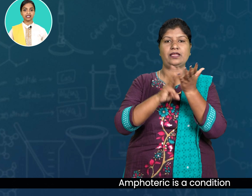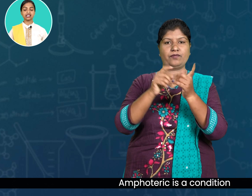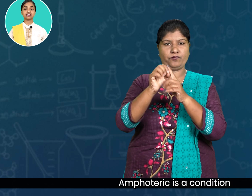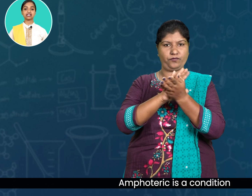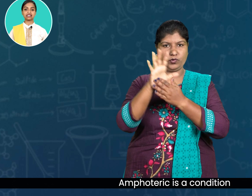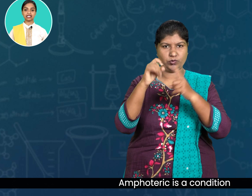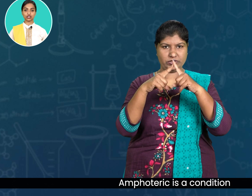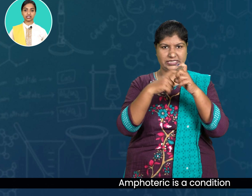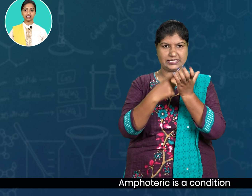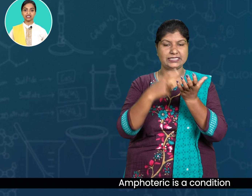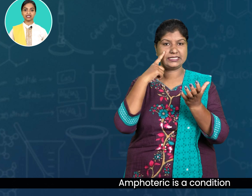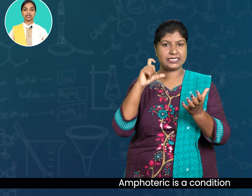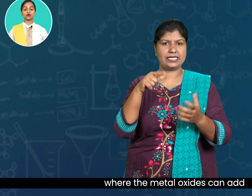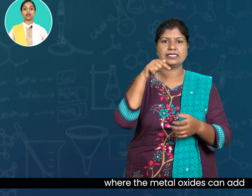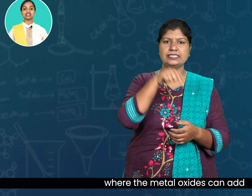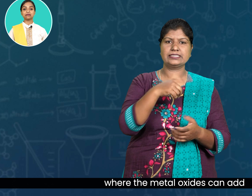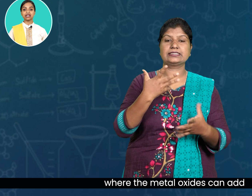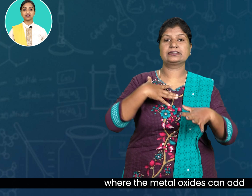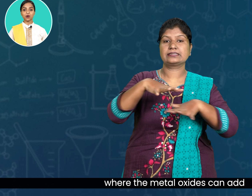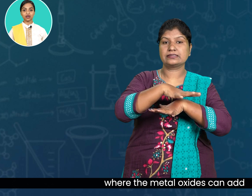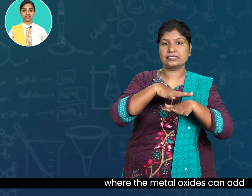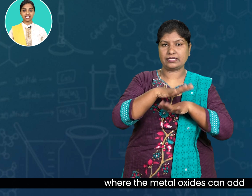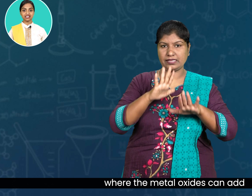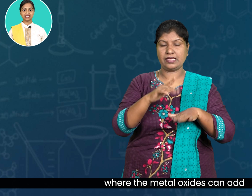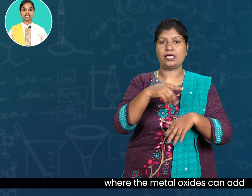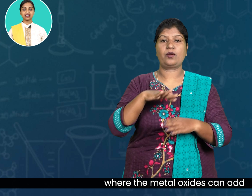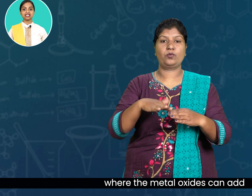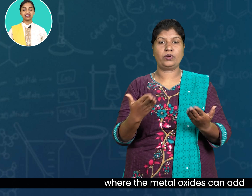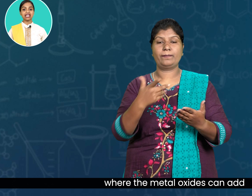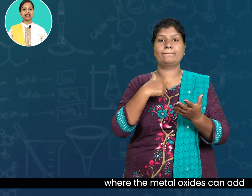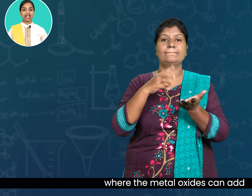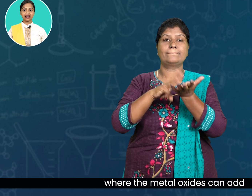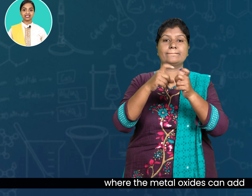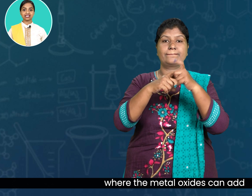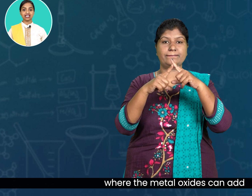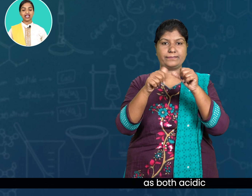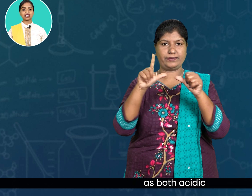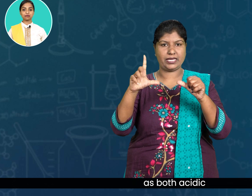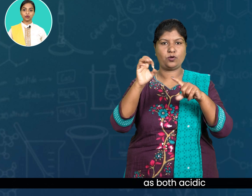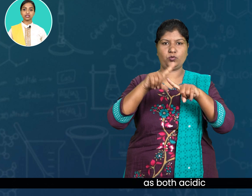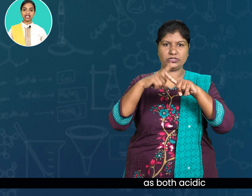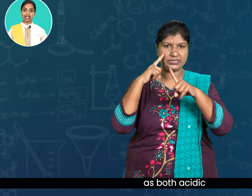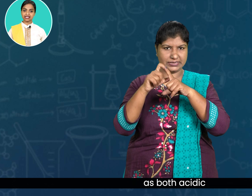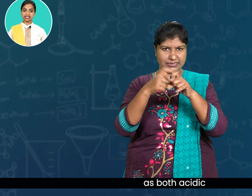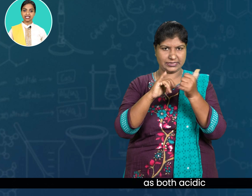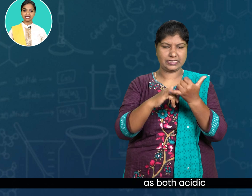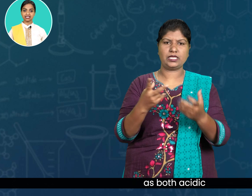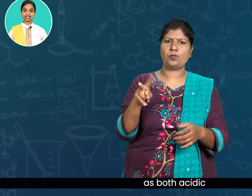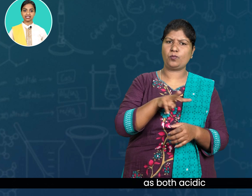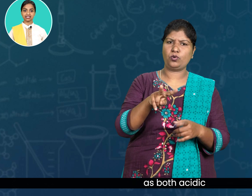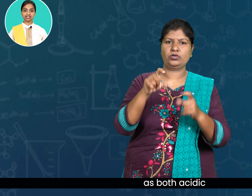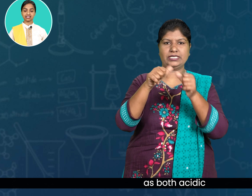Amphoteric is a condition where the metal oxides can act as both